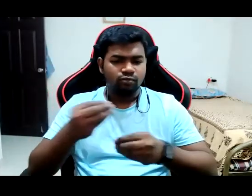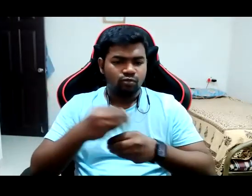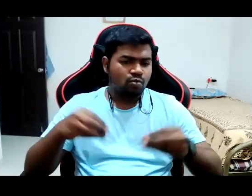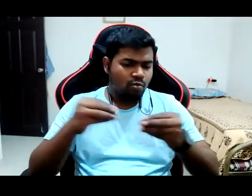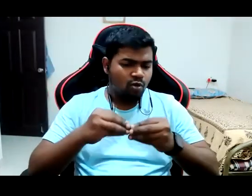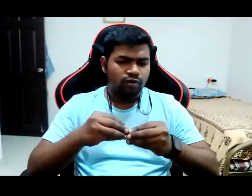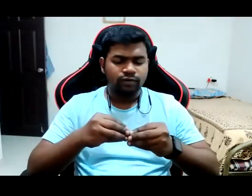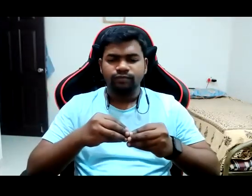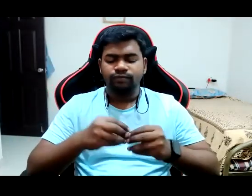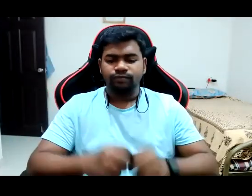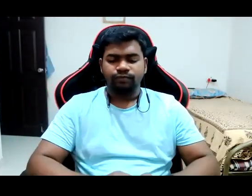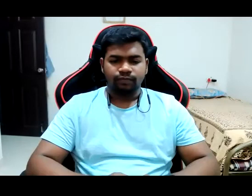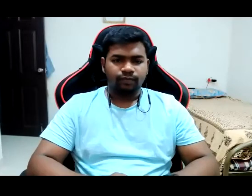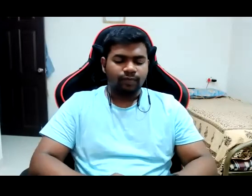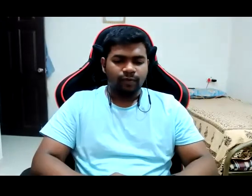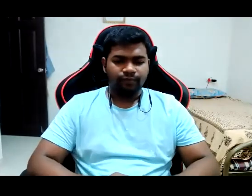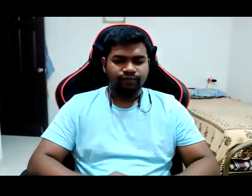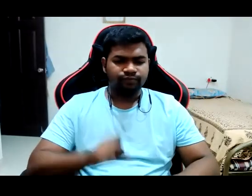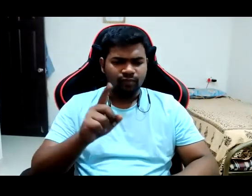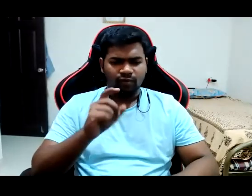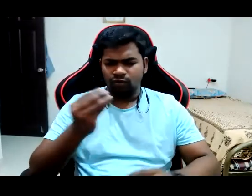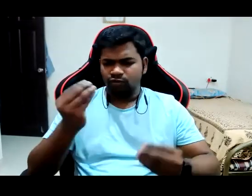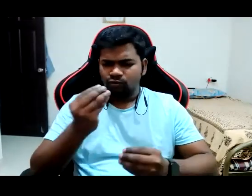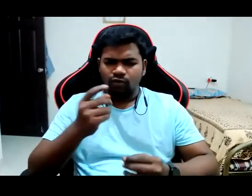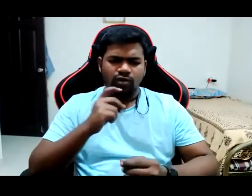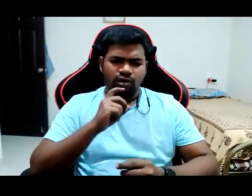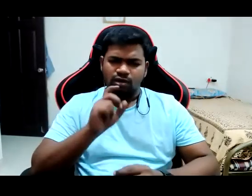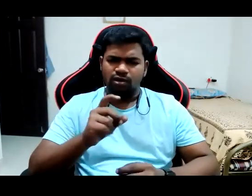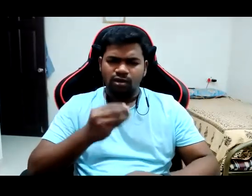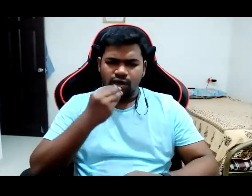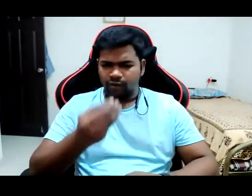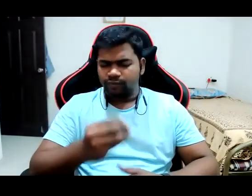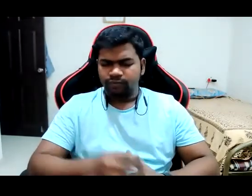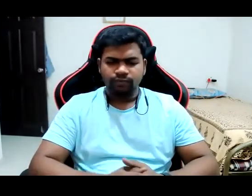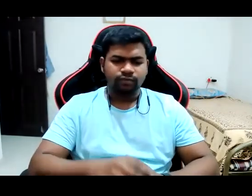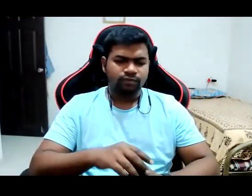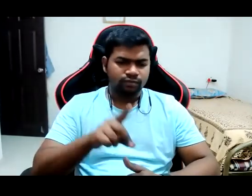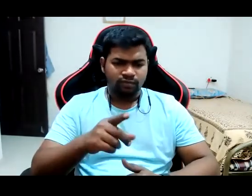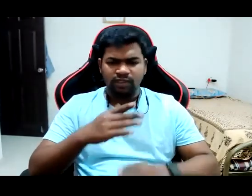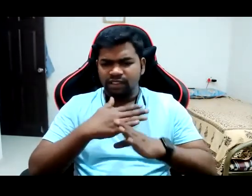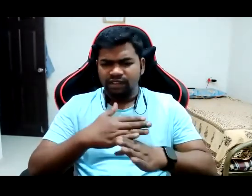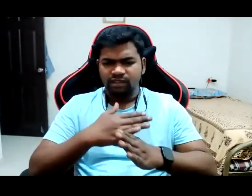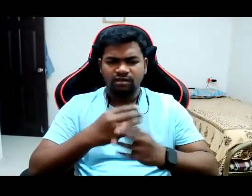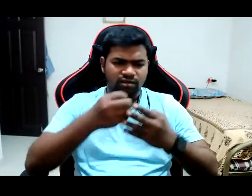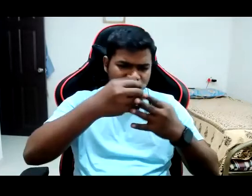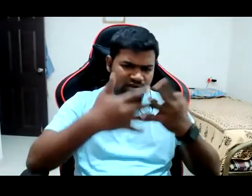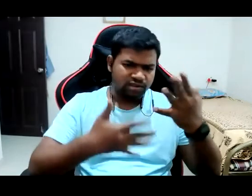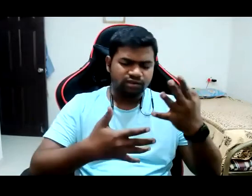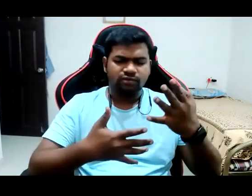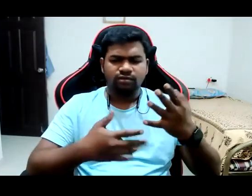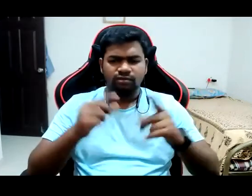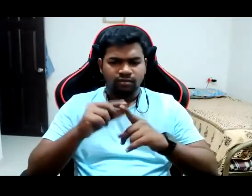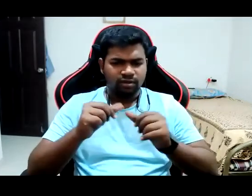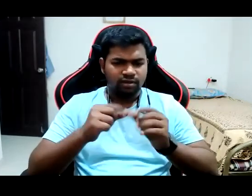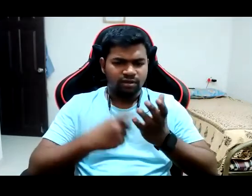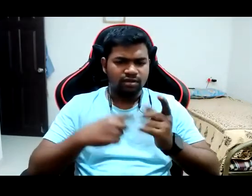is kind of what one small request, Karthik, to you. Yeah. Could you please share the list of the participants with the